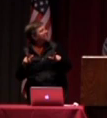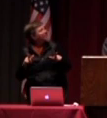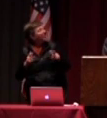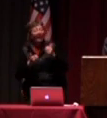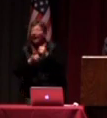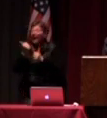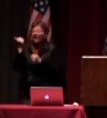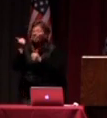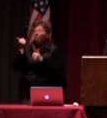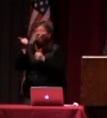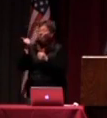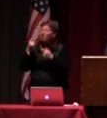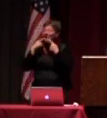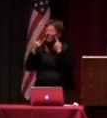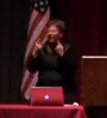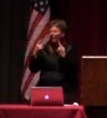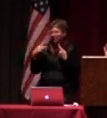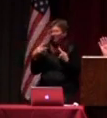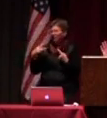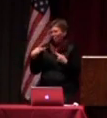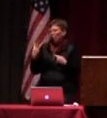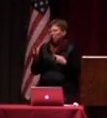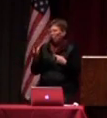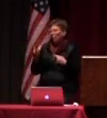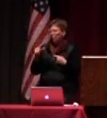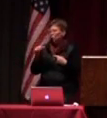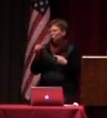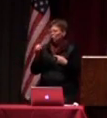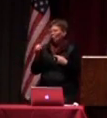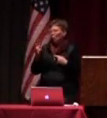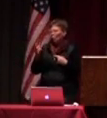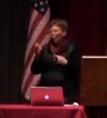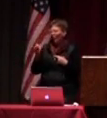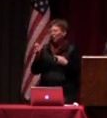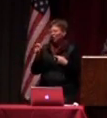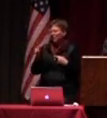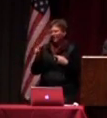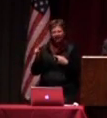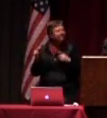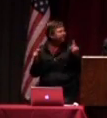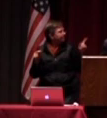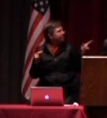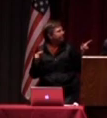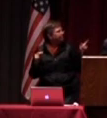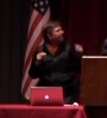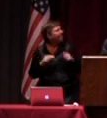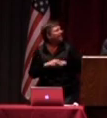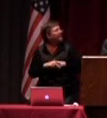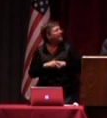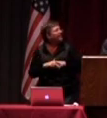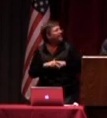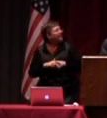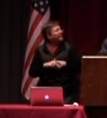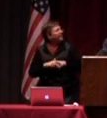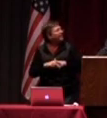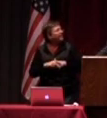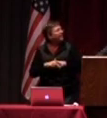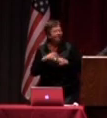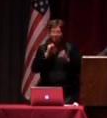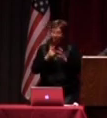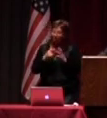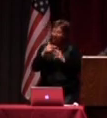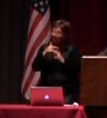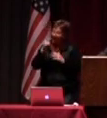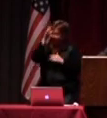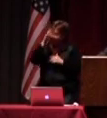him, there was George Washington as a predecessor to Napoleon. Now, all these men, even the autocratic Peter the Great, were held